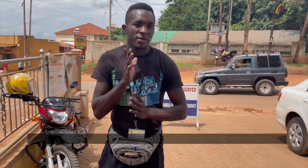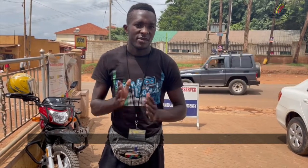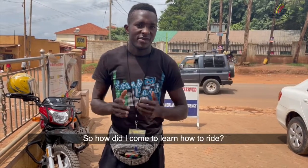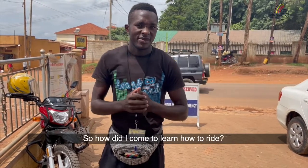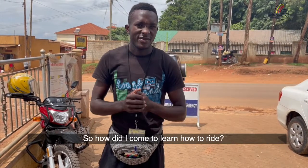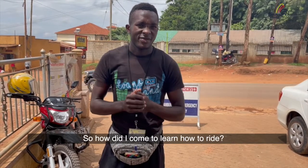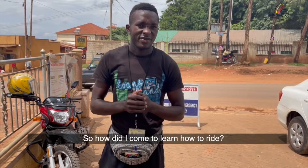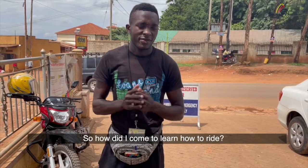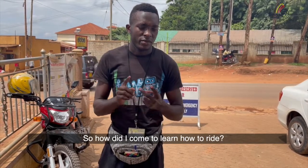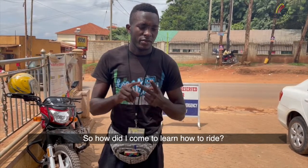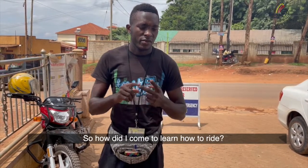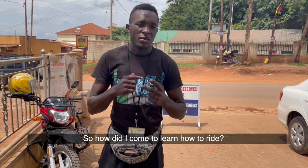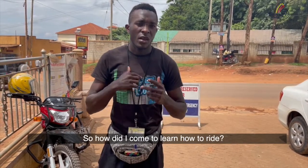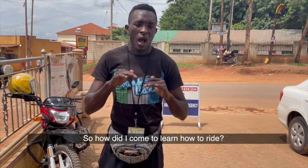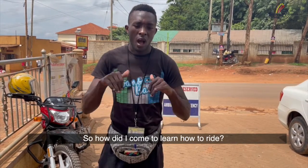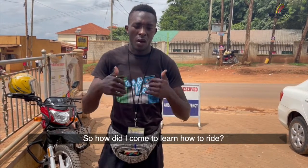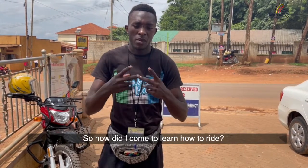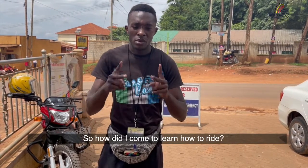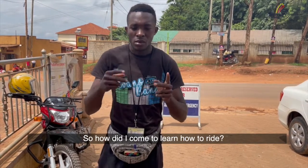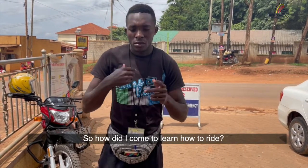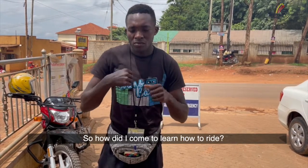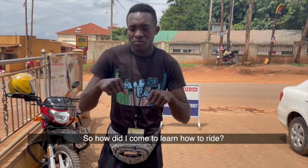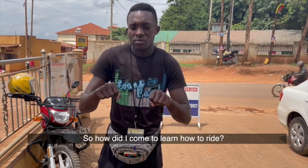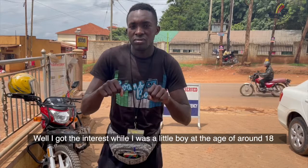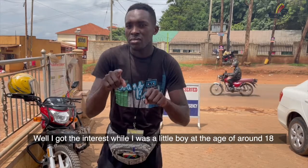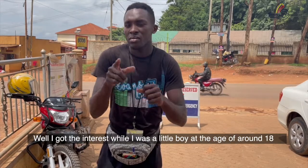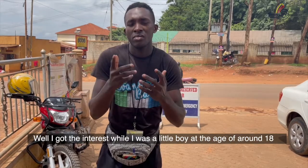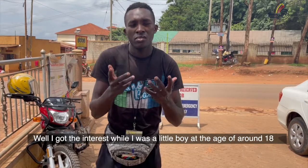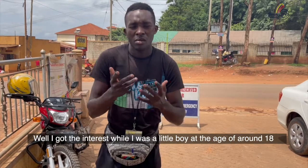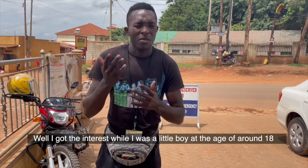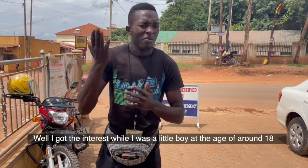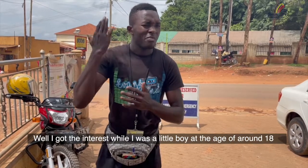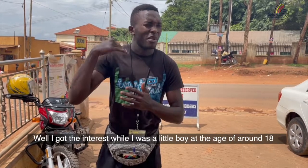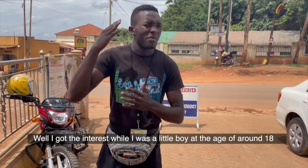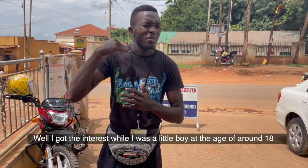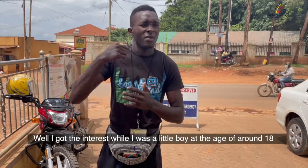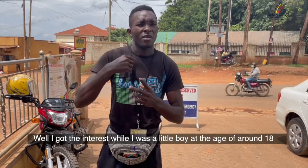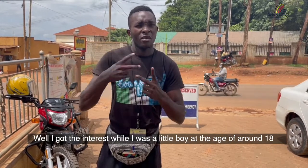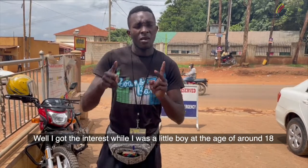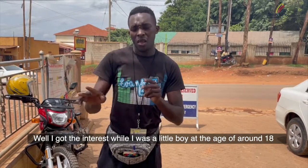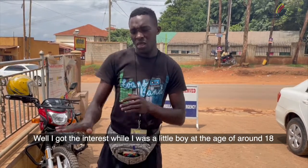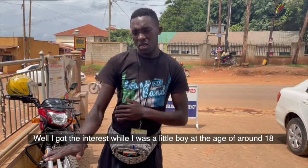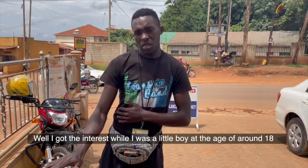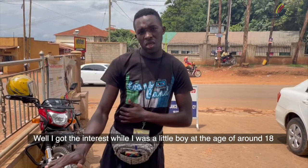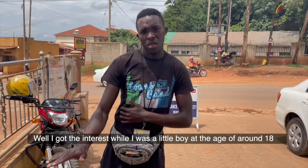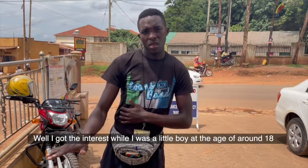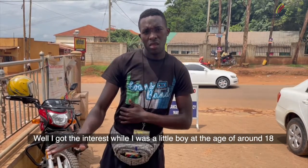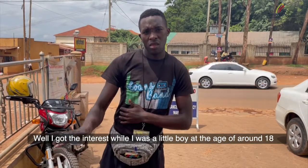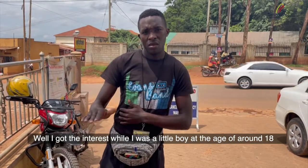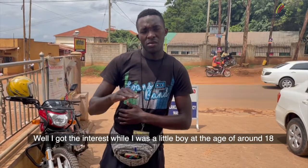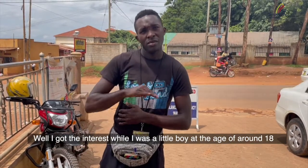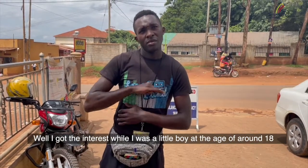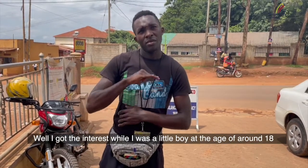So how did I come to learn how to ride? Well, I got the interest when I was a little boy at the age of around